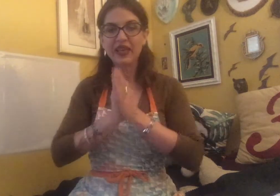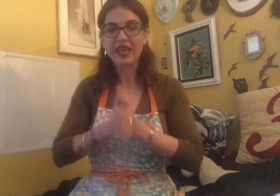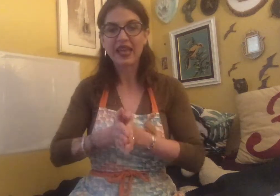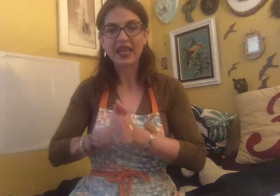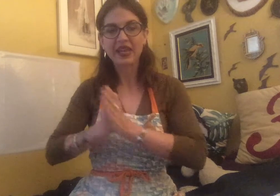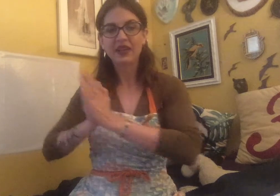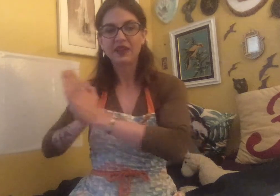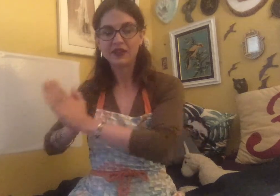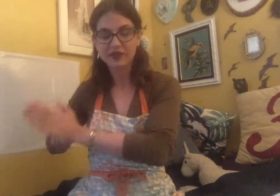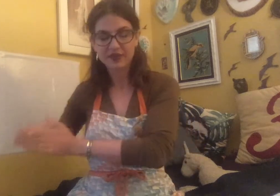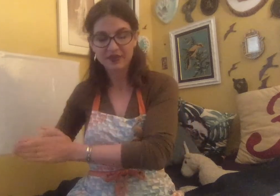A.